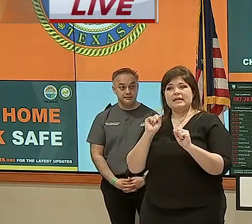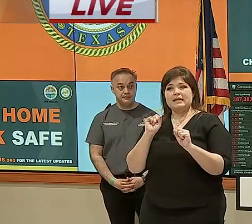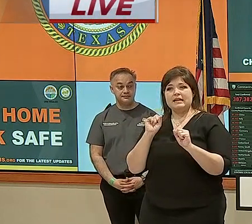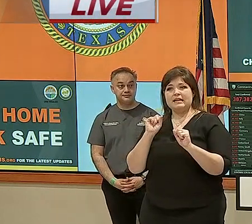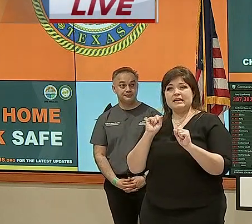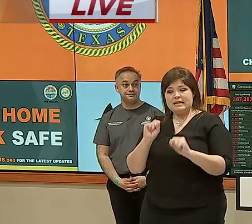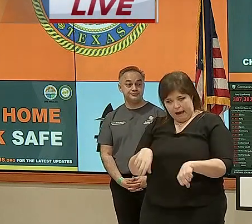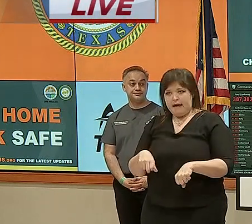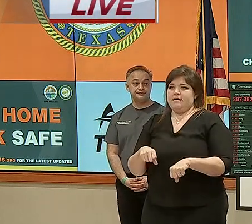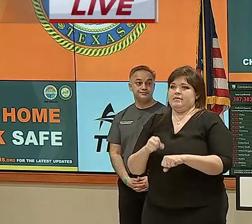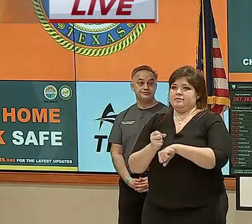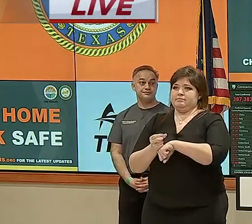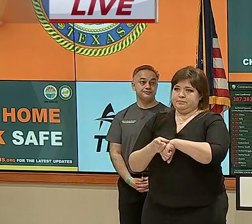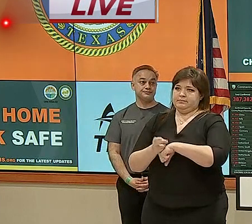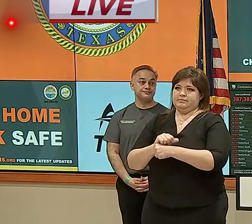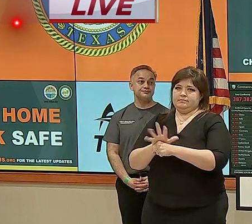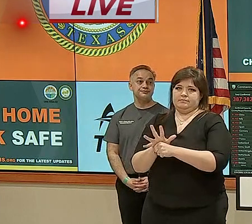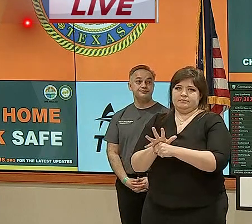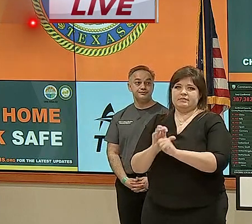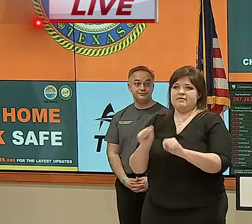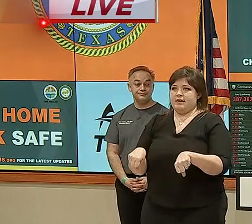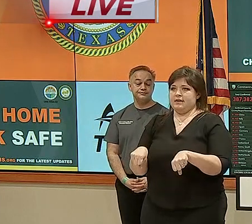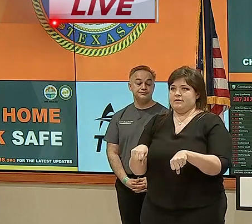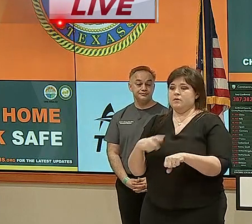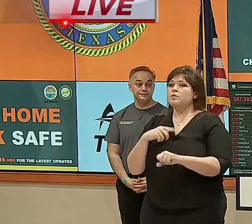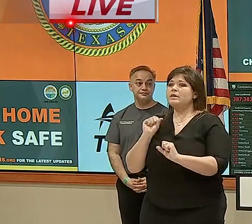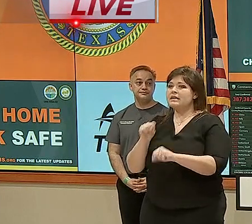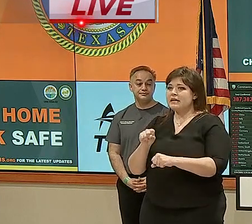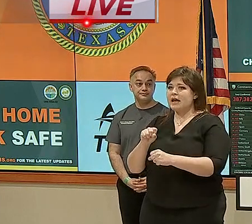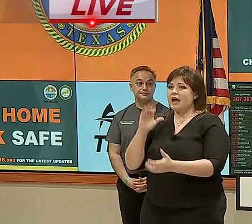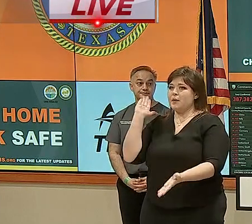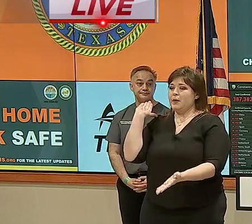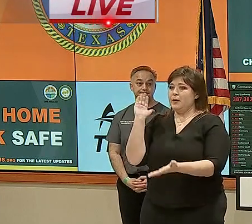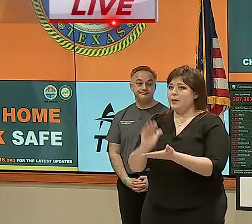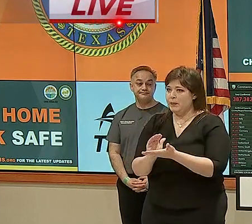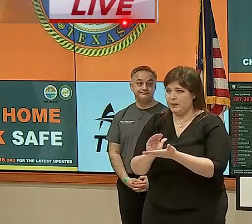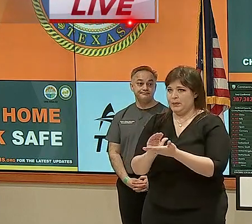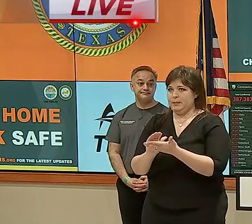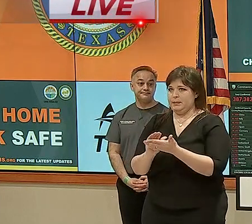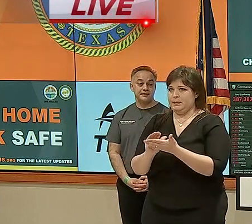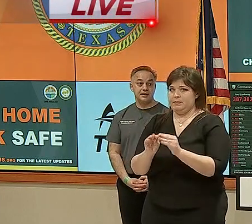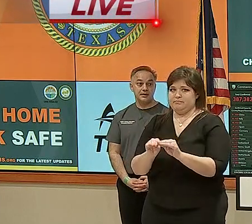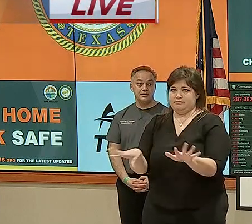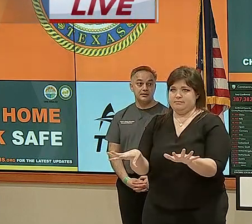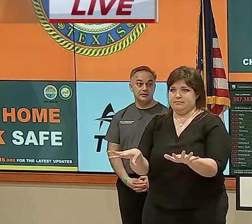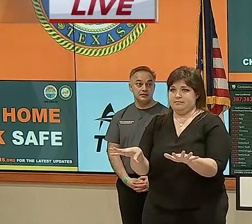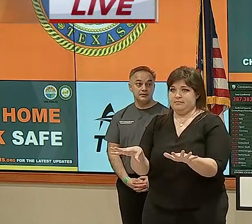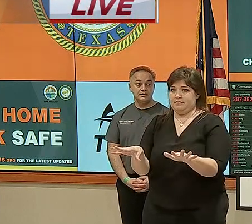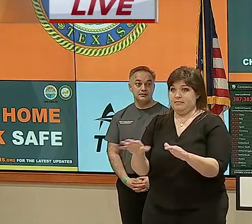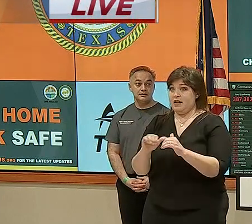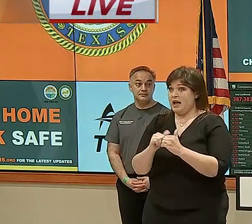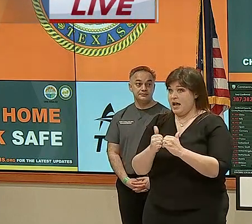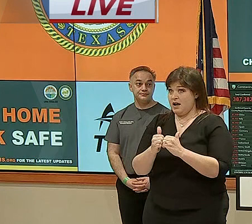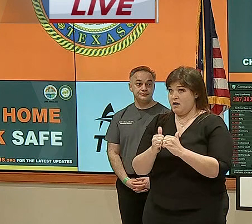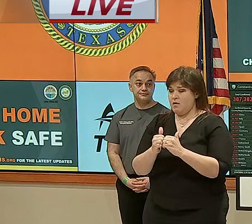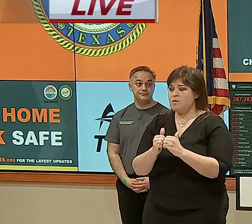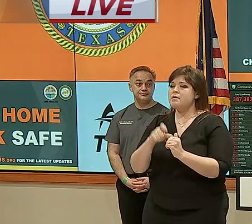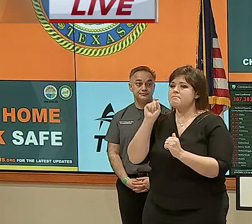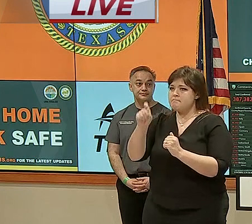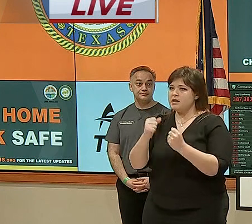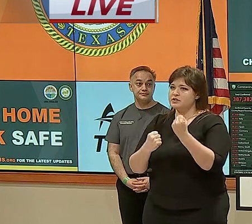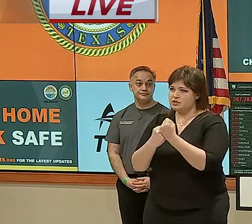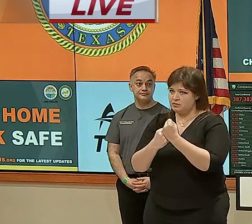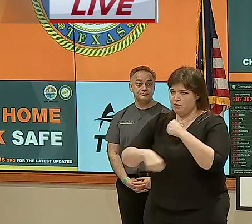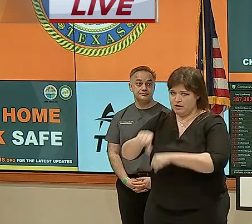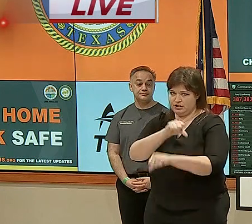We can prevent the devastating impact of this virus by coming together, by staying apart.